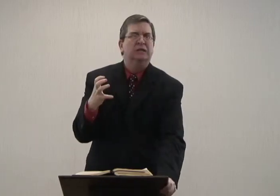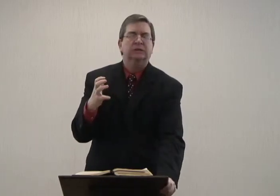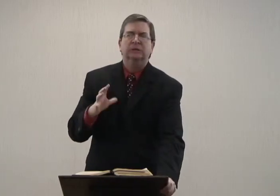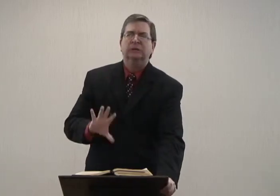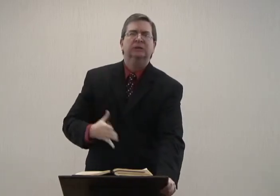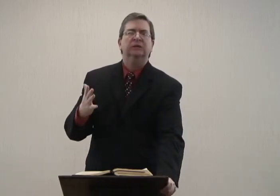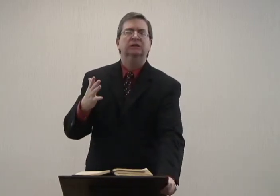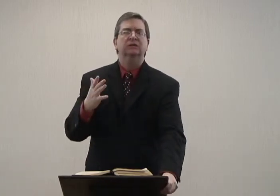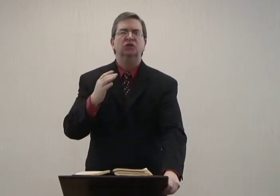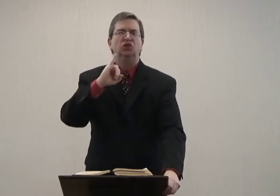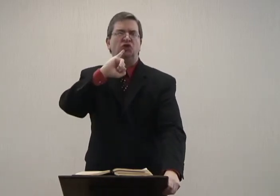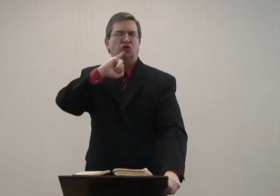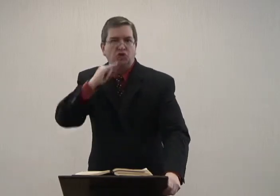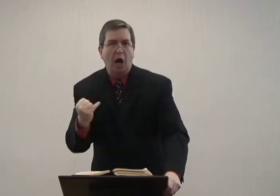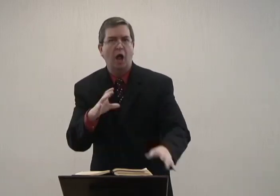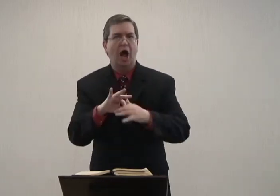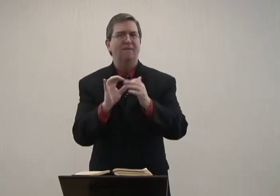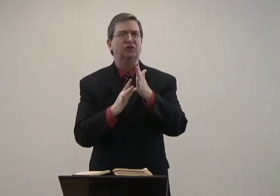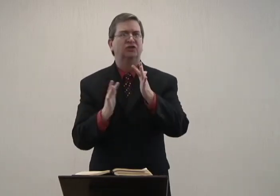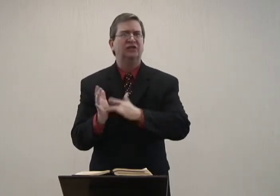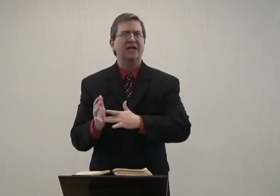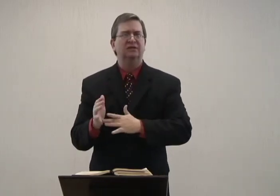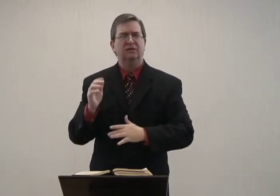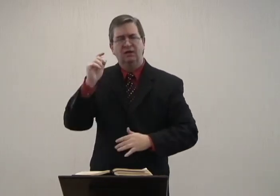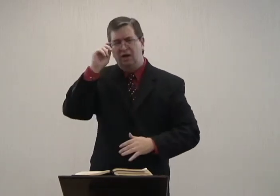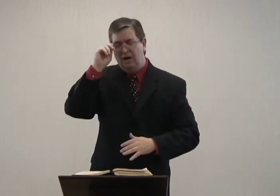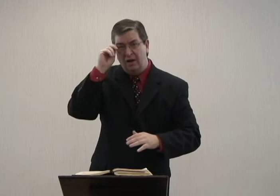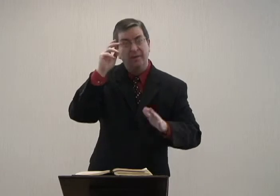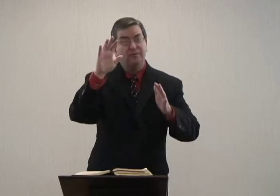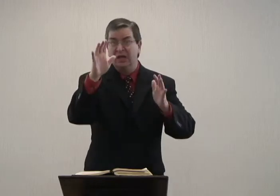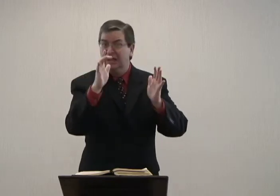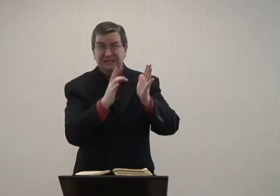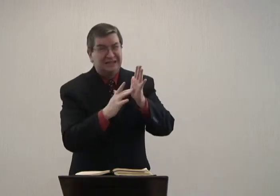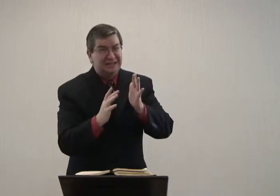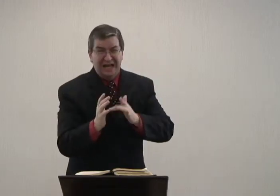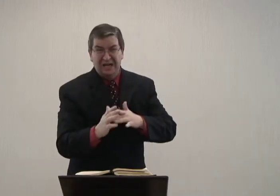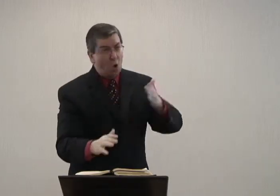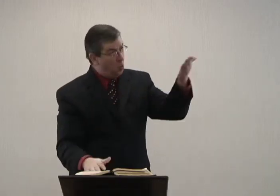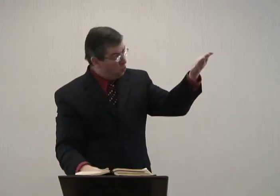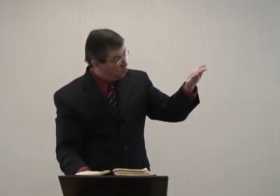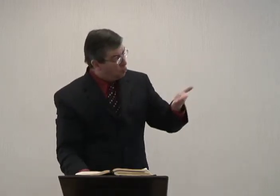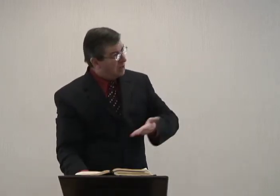The Pharisees are very mad. Jealous of Jesus.